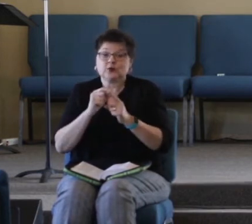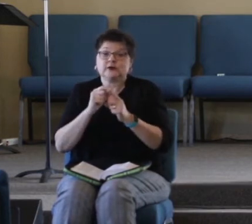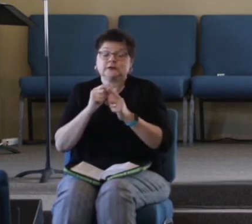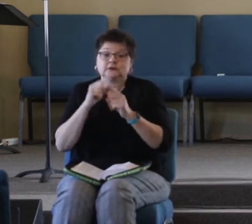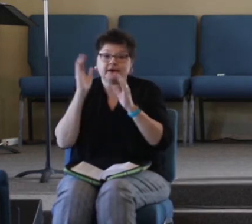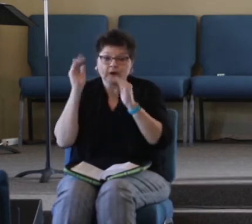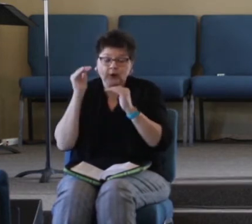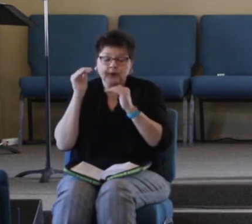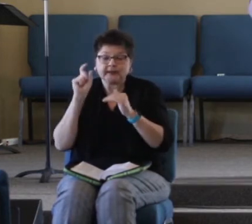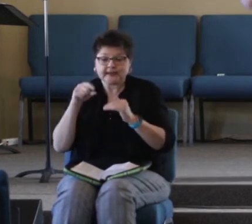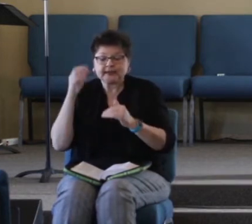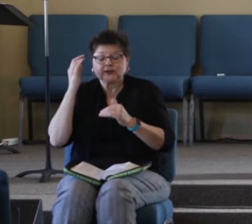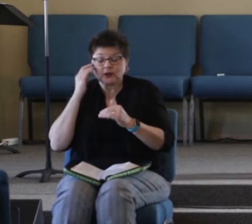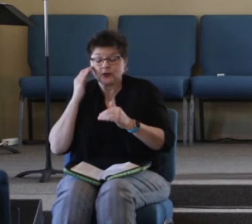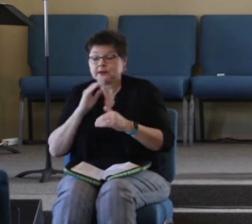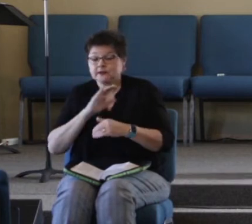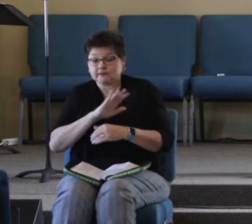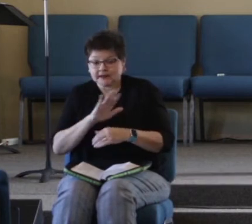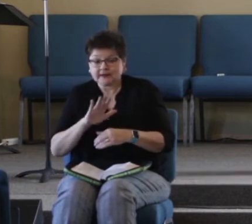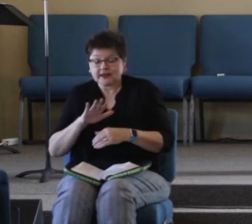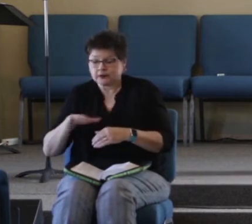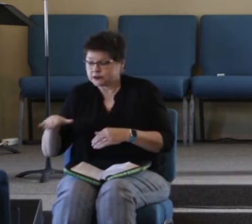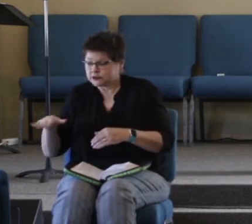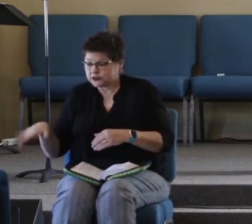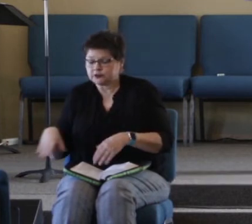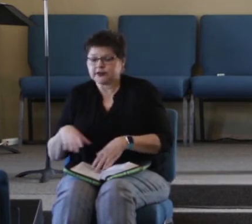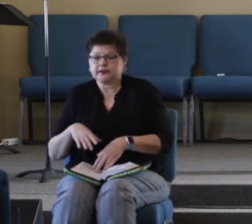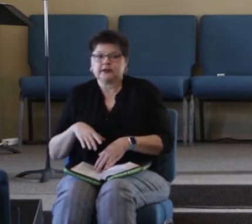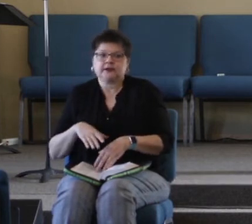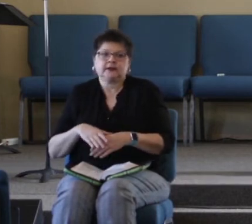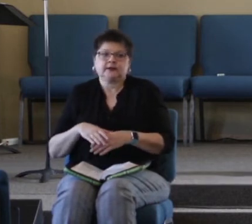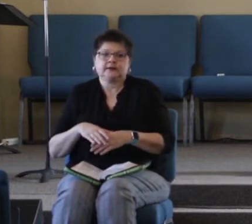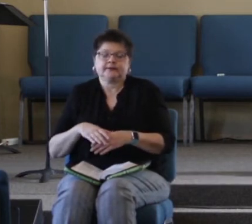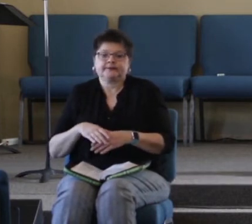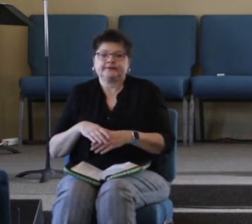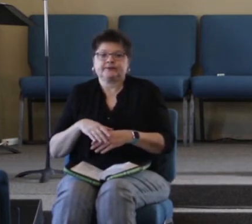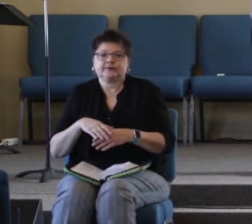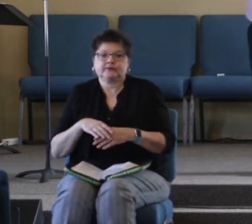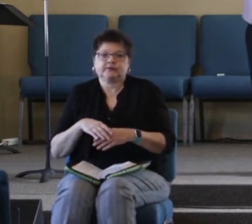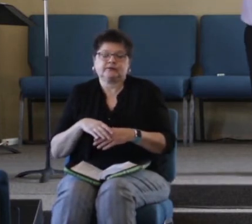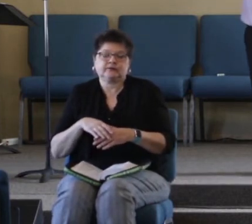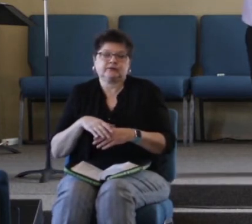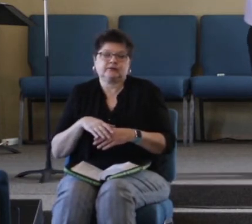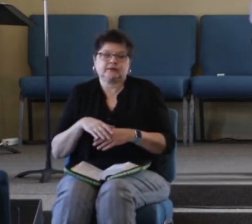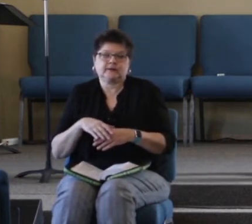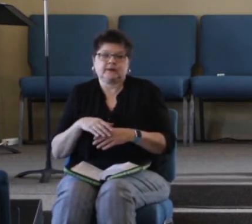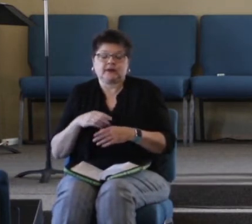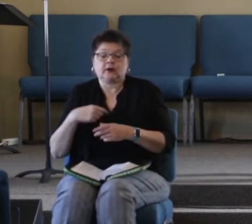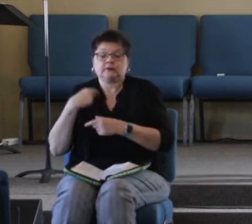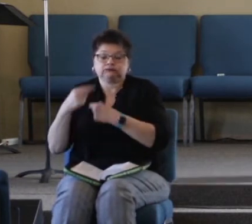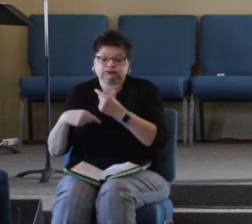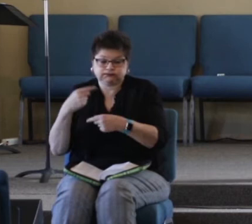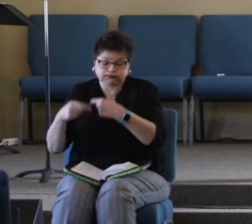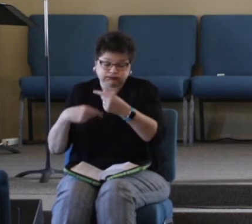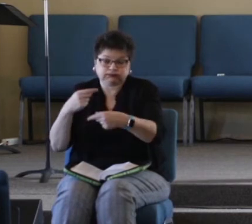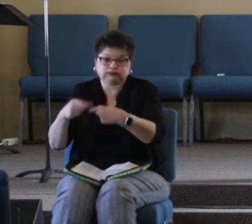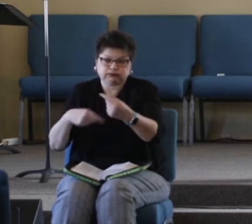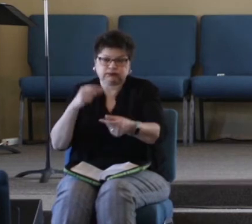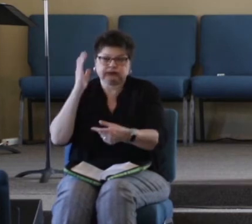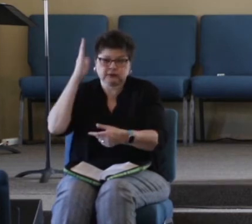know that their children, their grandchildren, their great-grandchildren, and all the generations that were going to follow, that they would